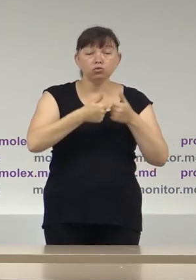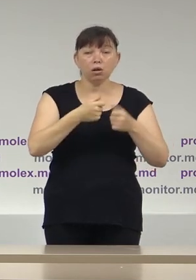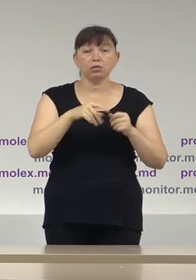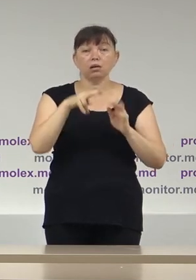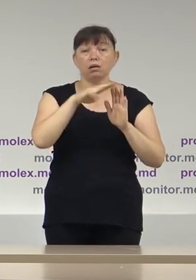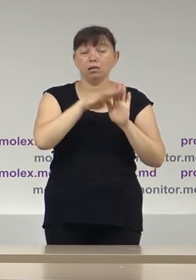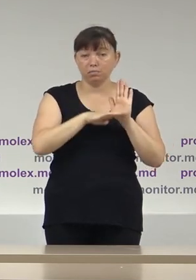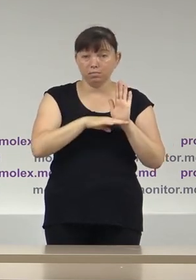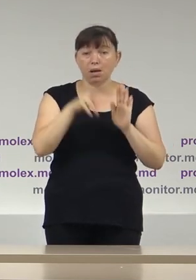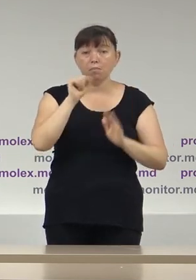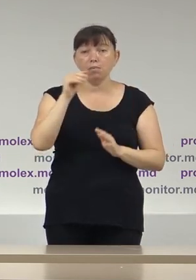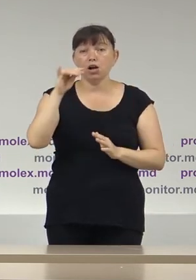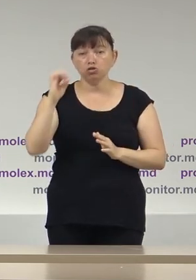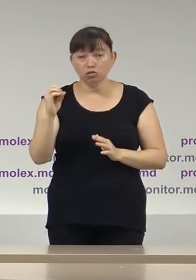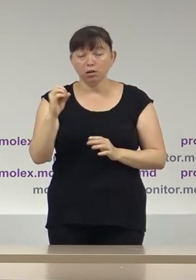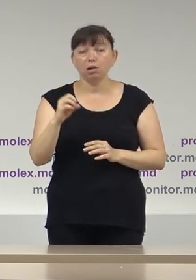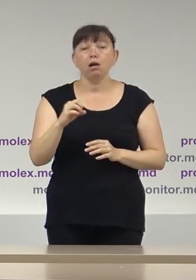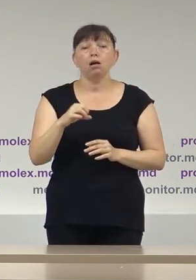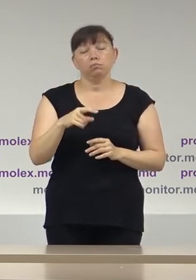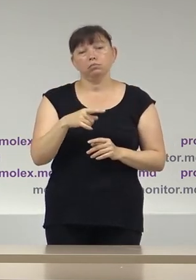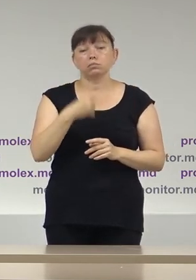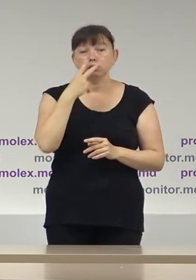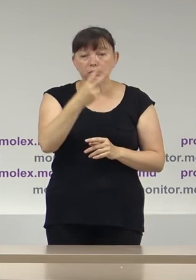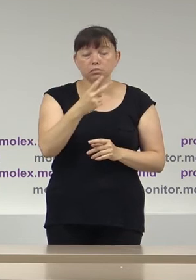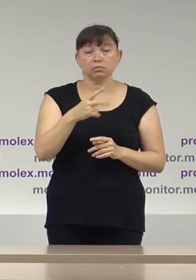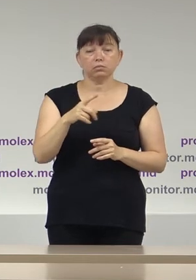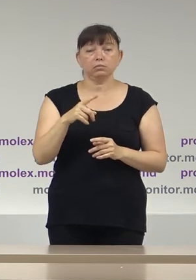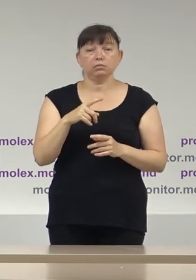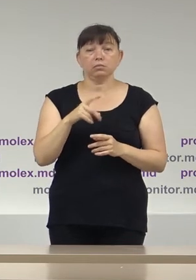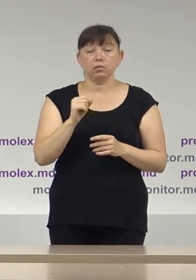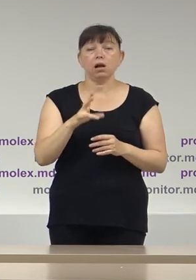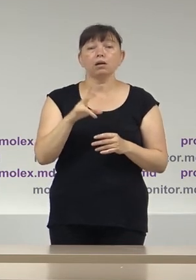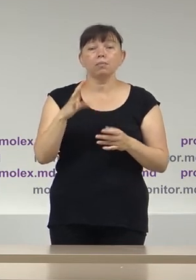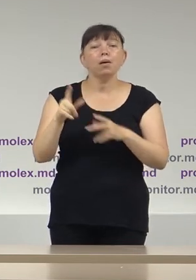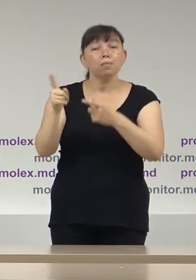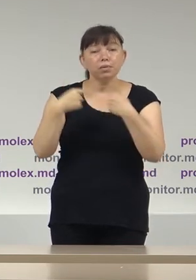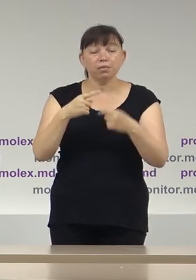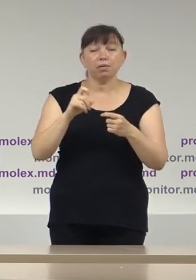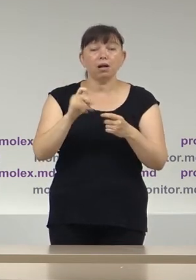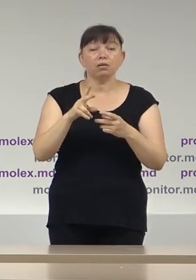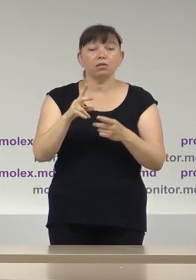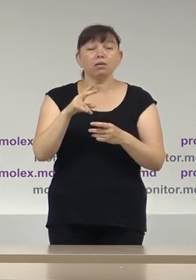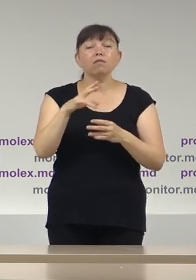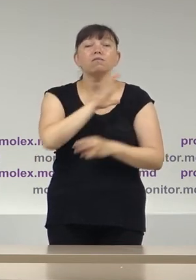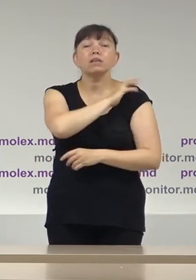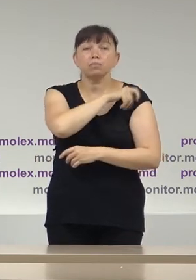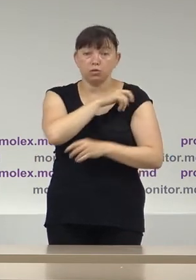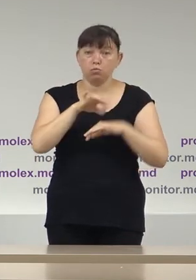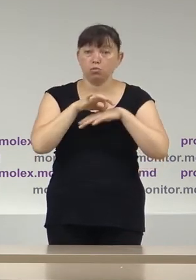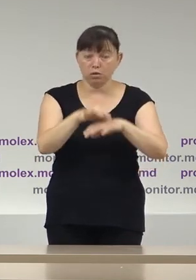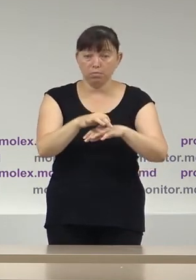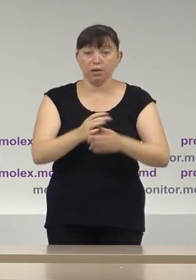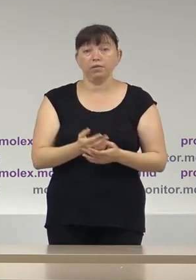one case, three candidates on the list of Pace Party, including the president of the party, invoked